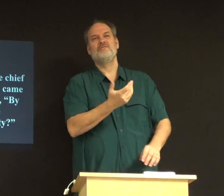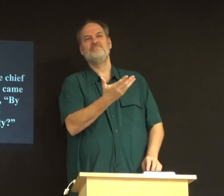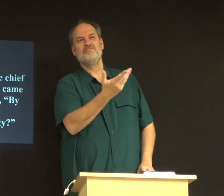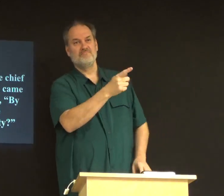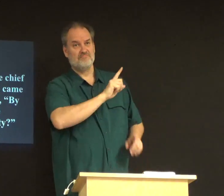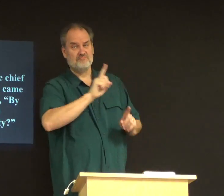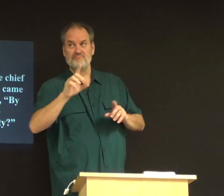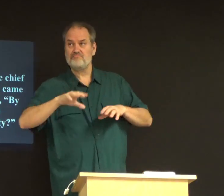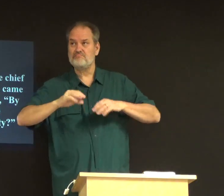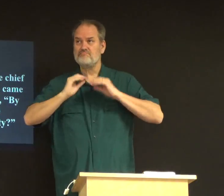disability.